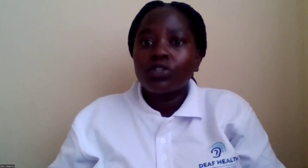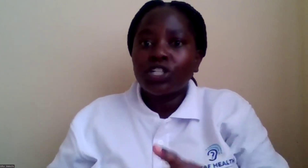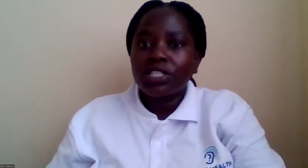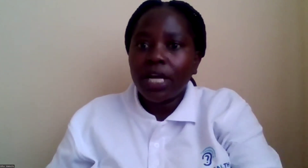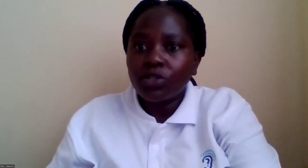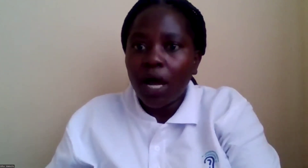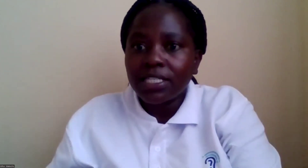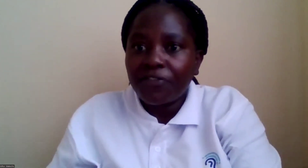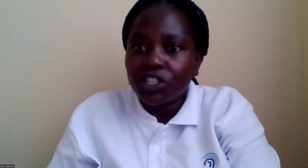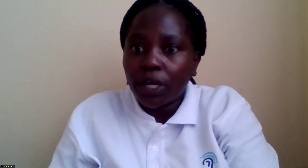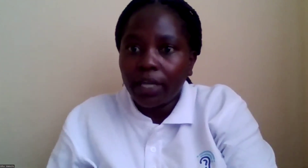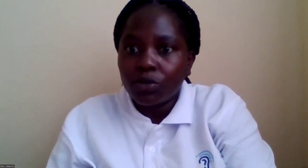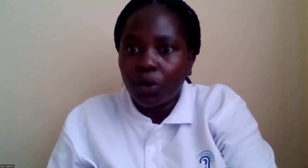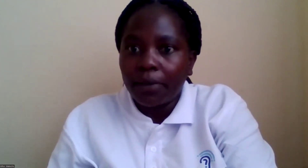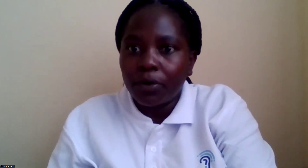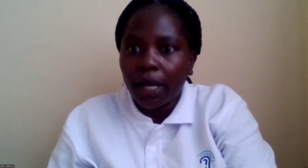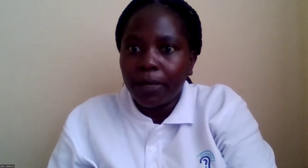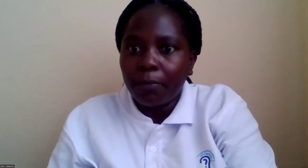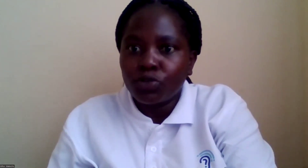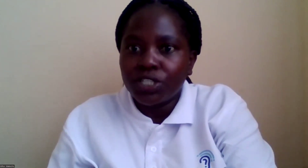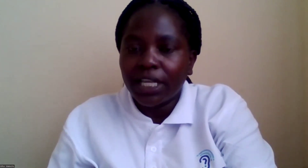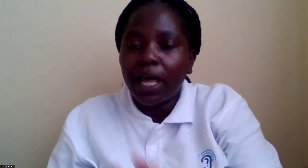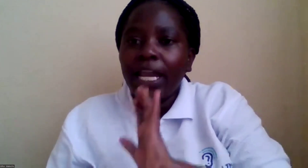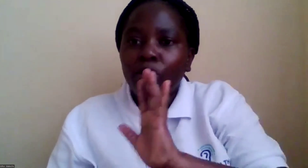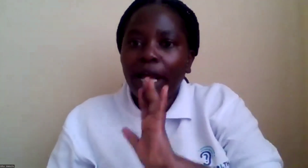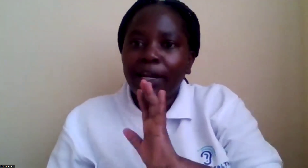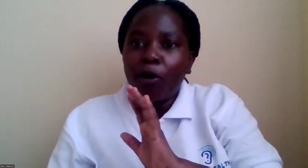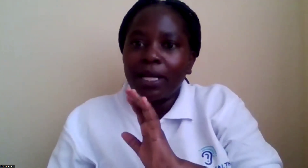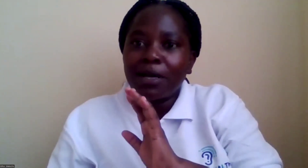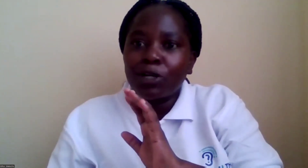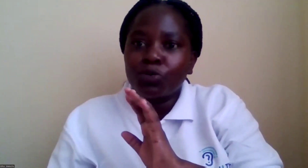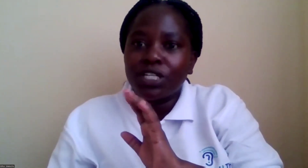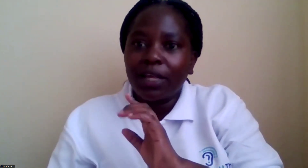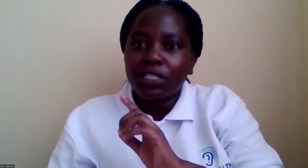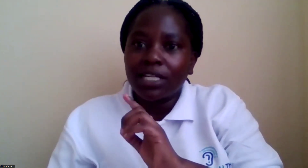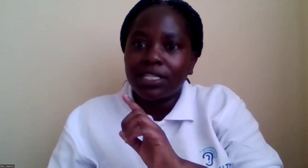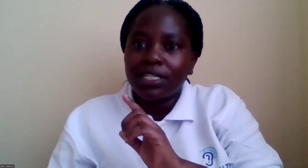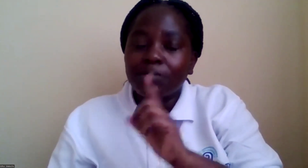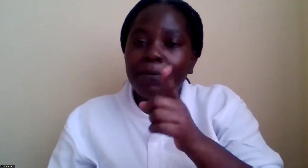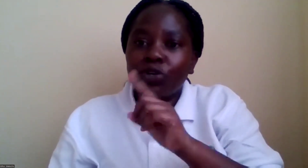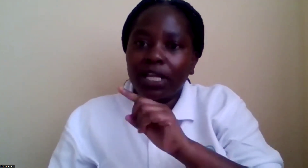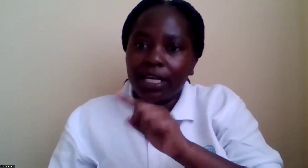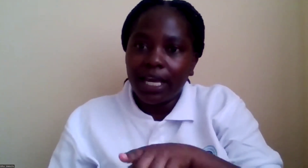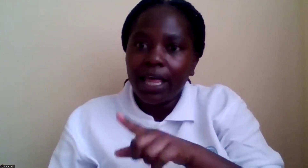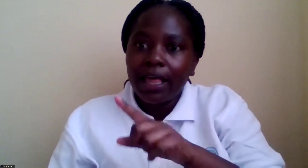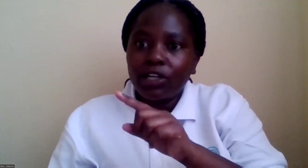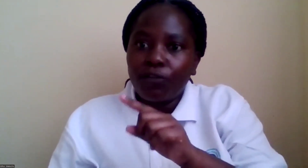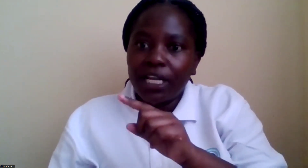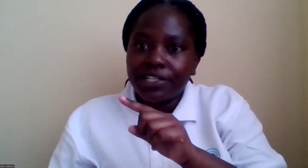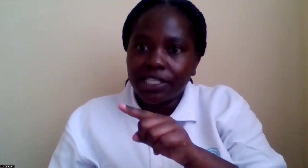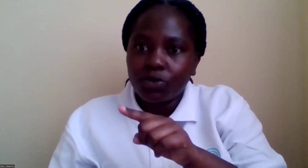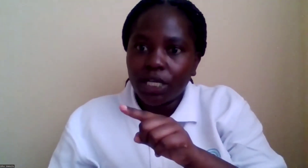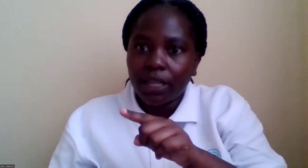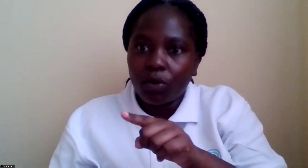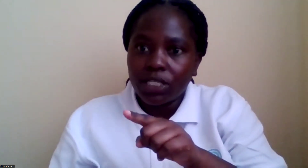Oh, so she's trying to ask if it's okay. You can be able to drink like you can recommend someone to drink the water at night. Maybe during the day they don't